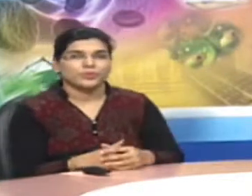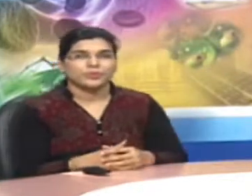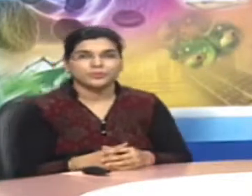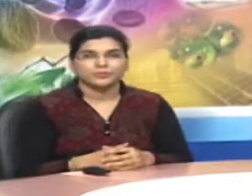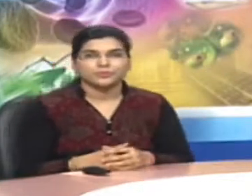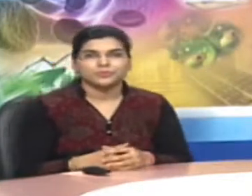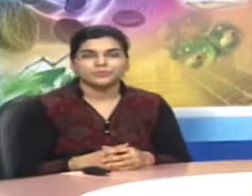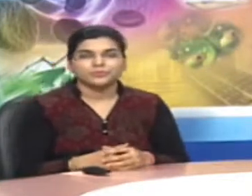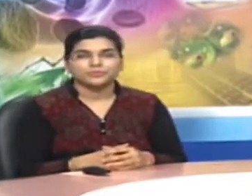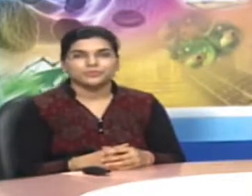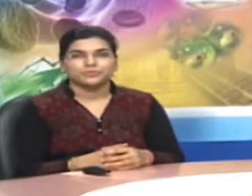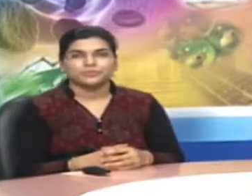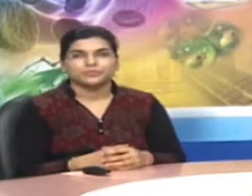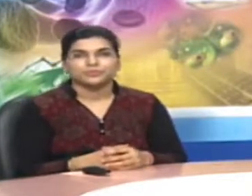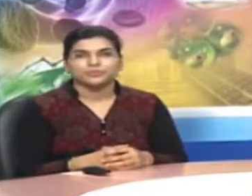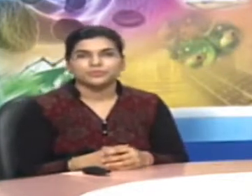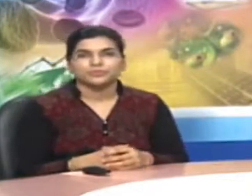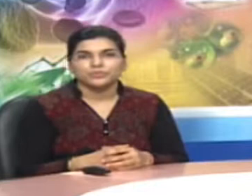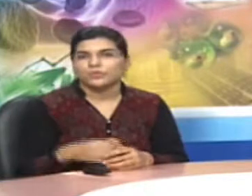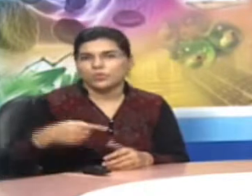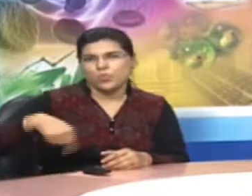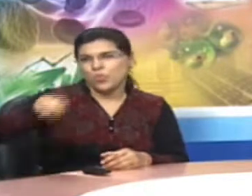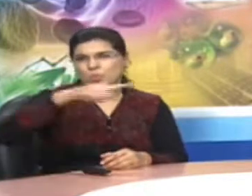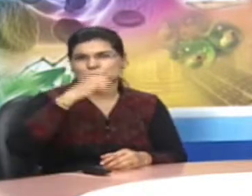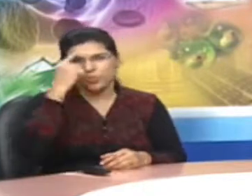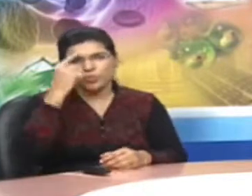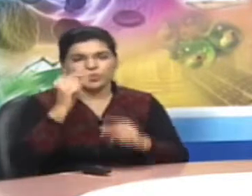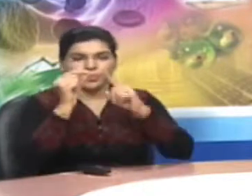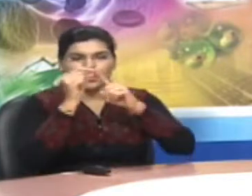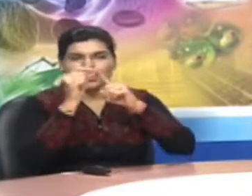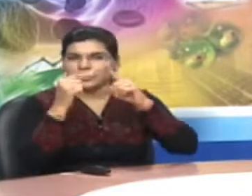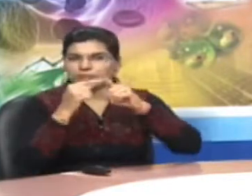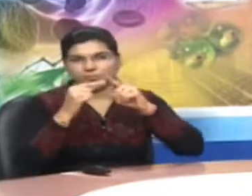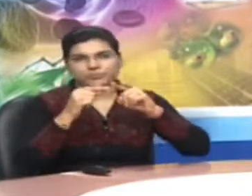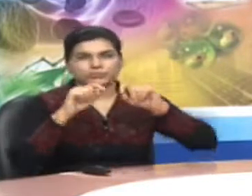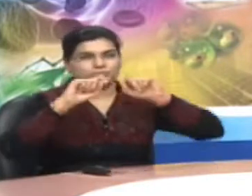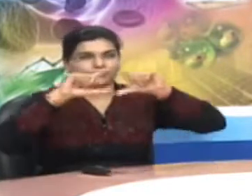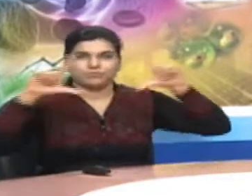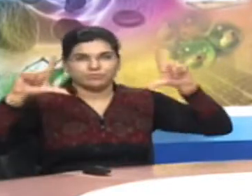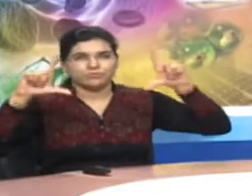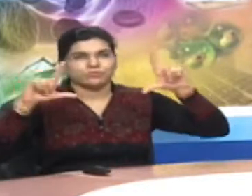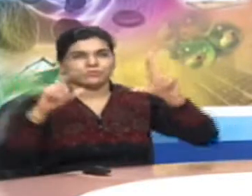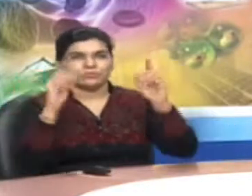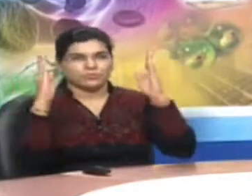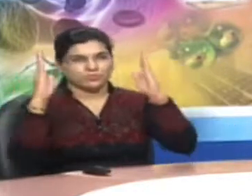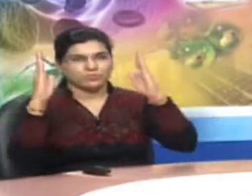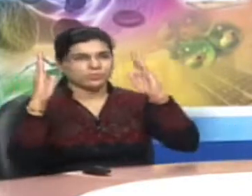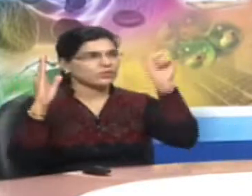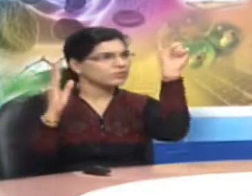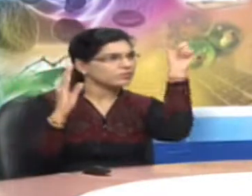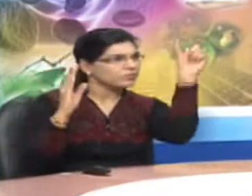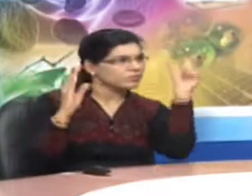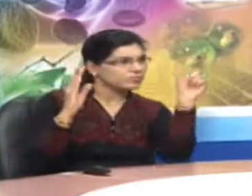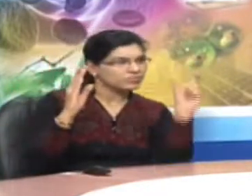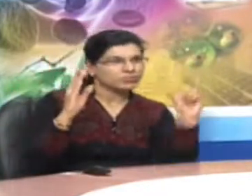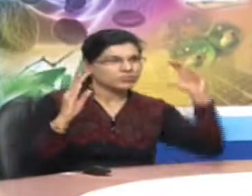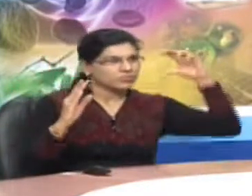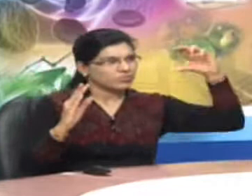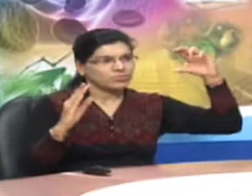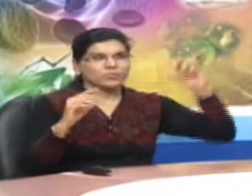Inserting and editing the existing slides as your new slides. So you see in the slide,